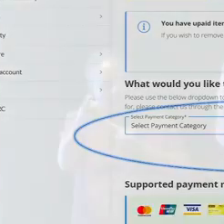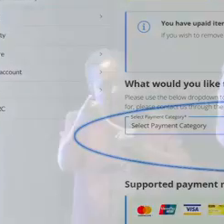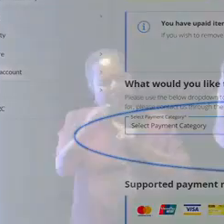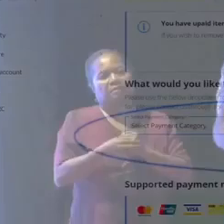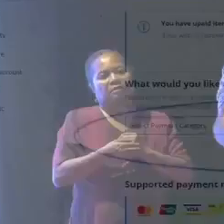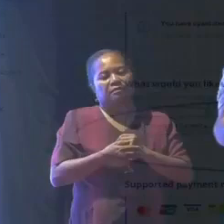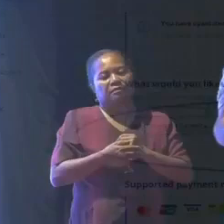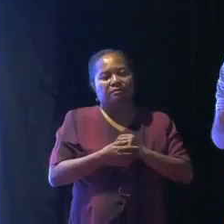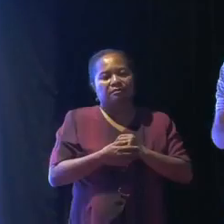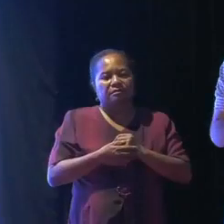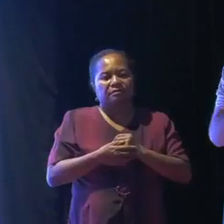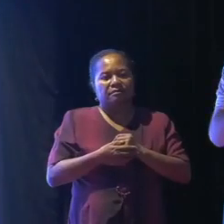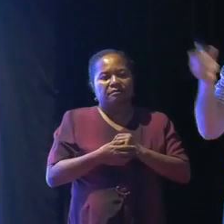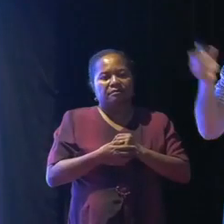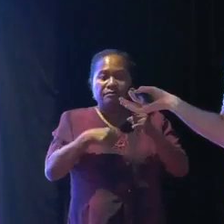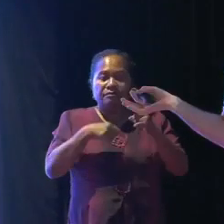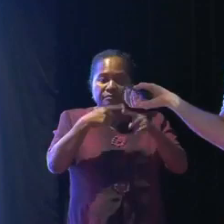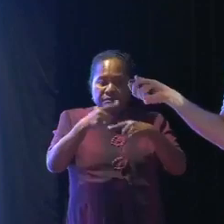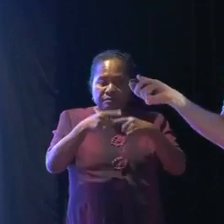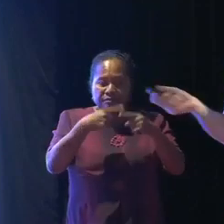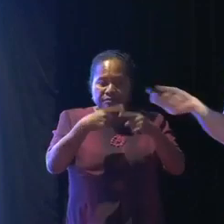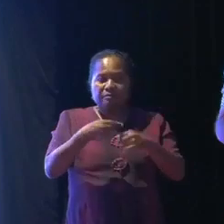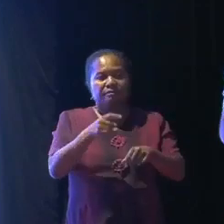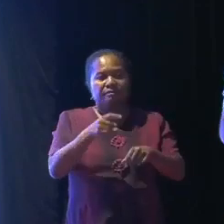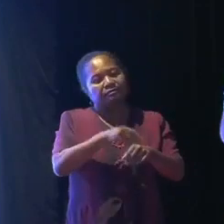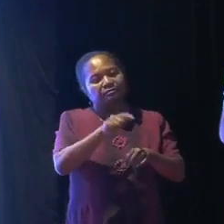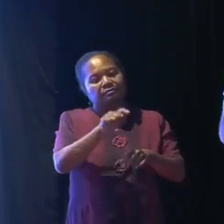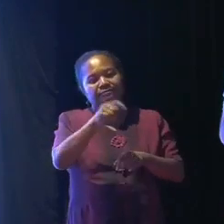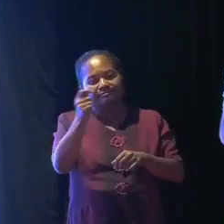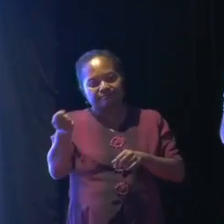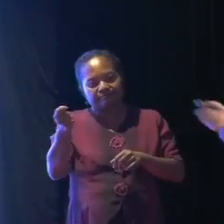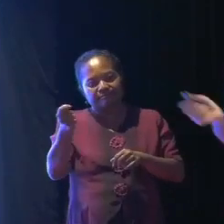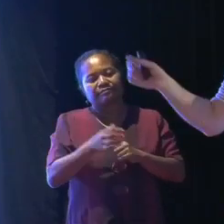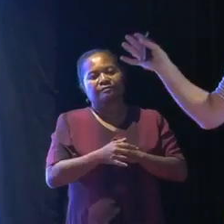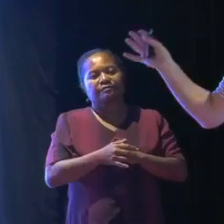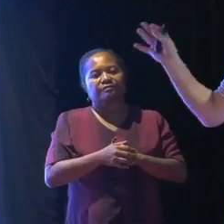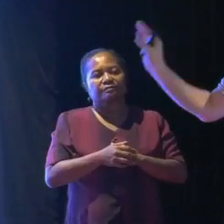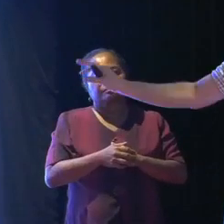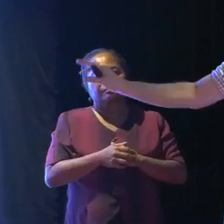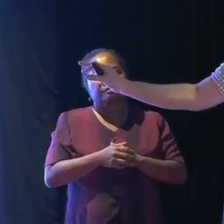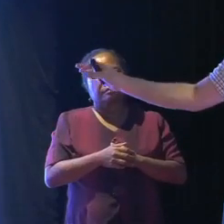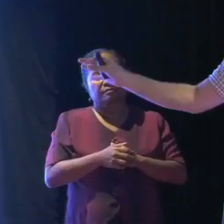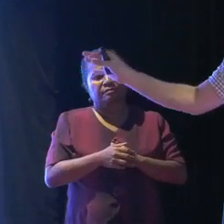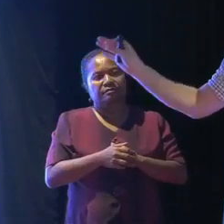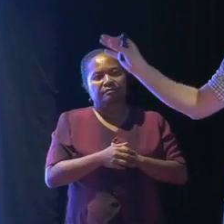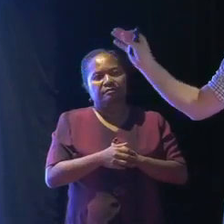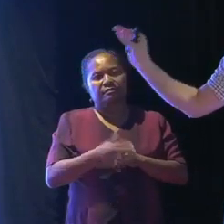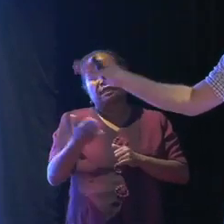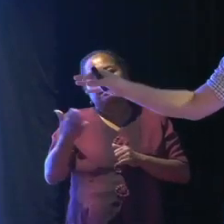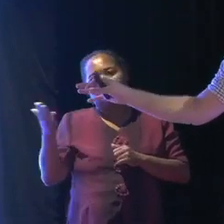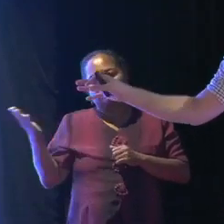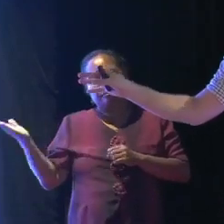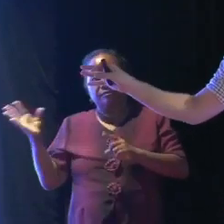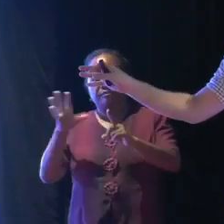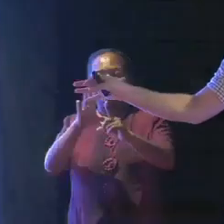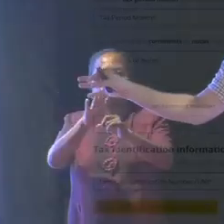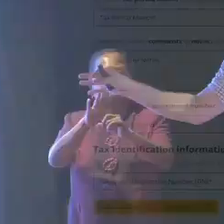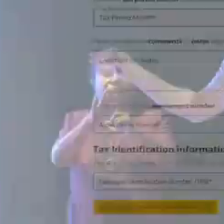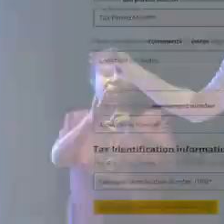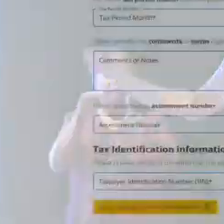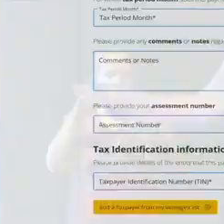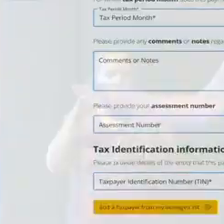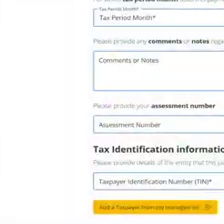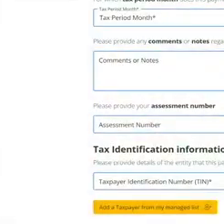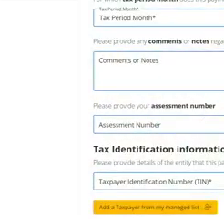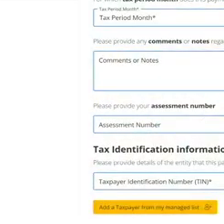say thank you very much, and it'll take you to the next screen. So this example, I've